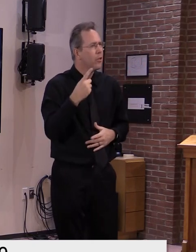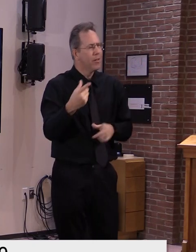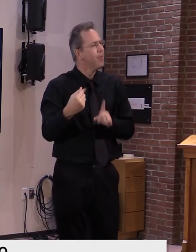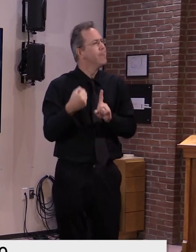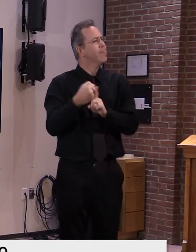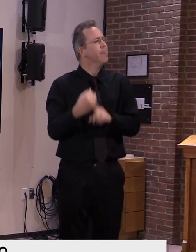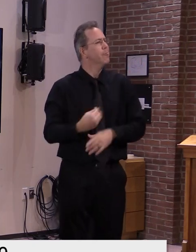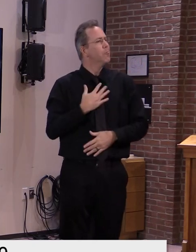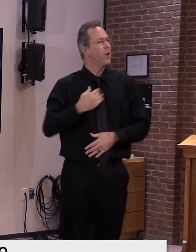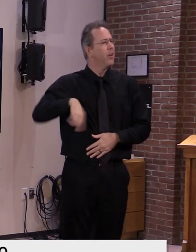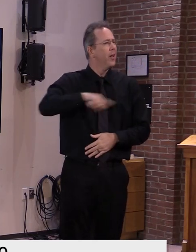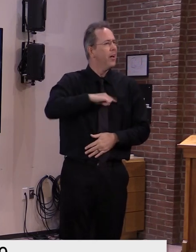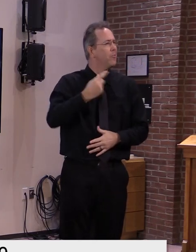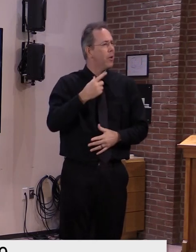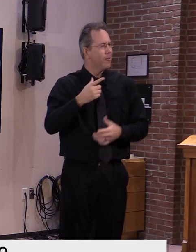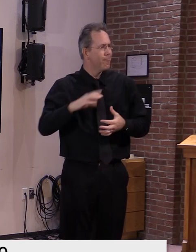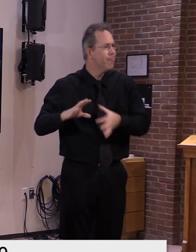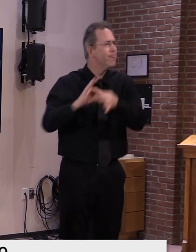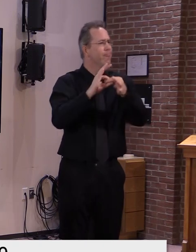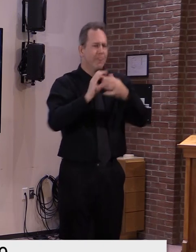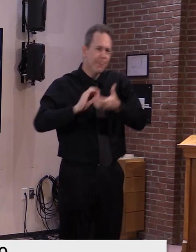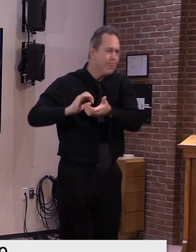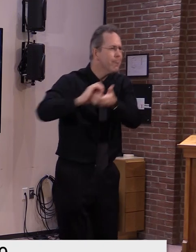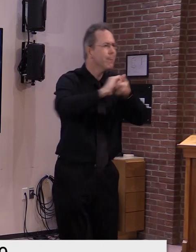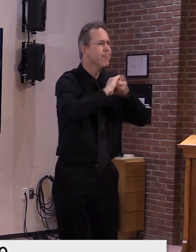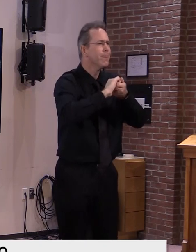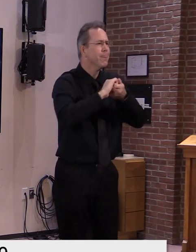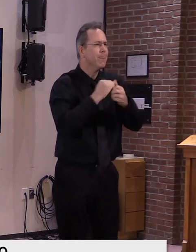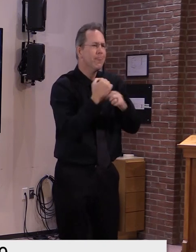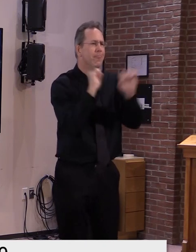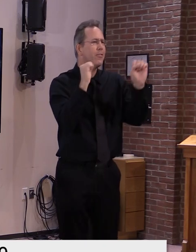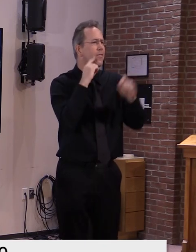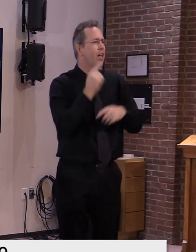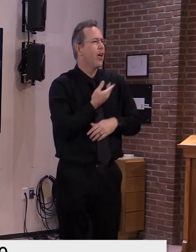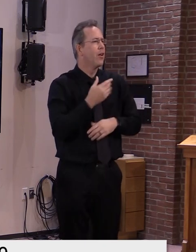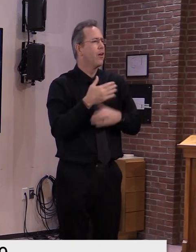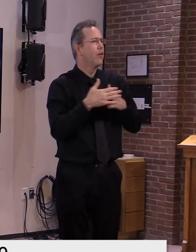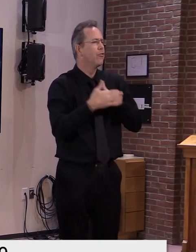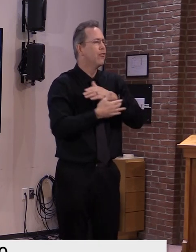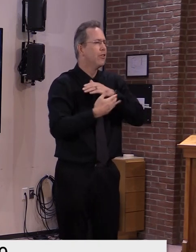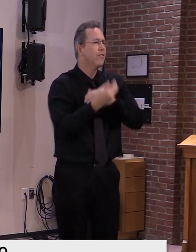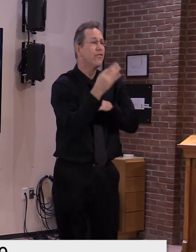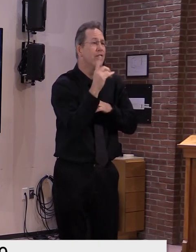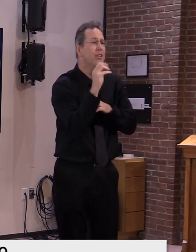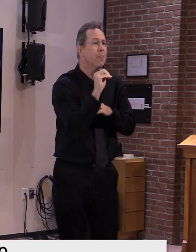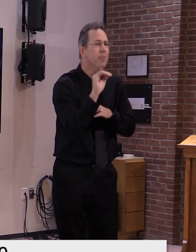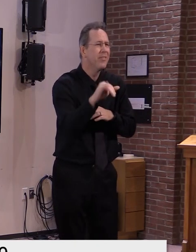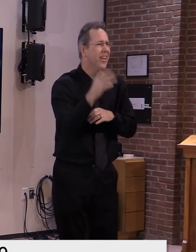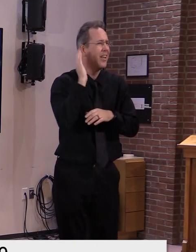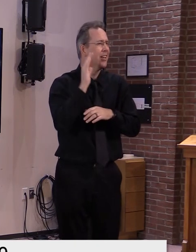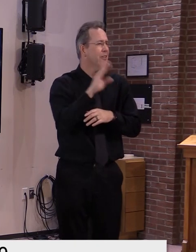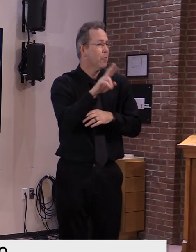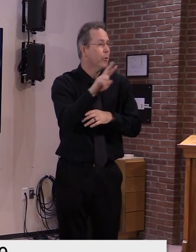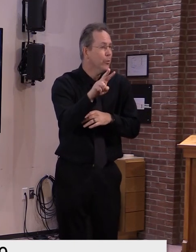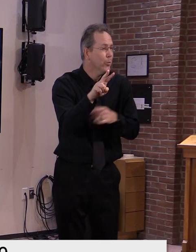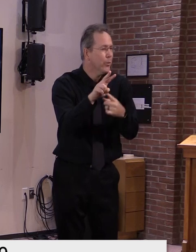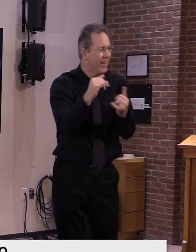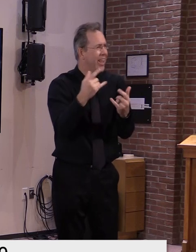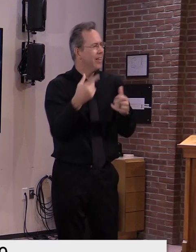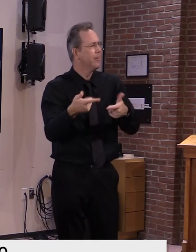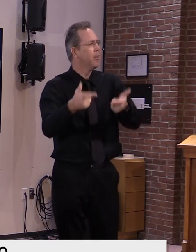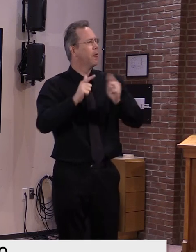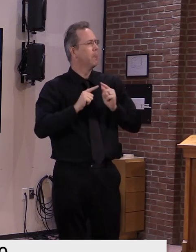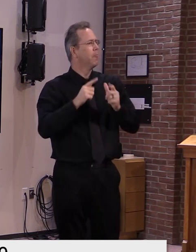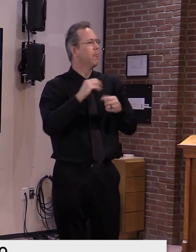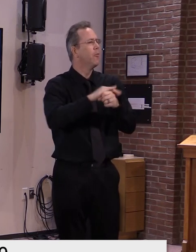country. And that service, that collective sacrifice, is a powerful reminder that there is no greater force for the